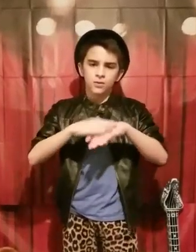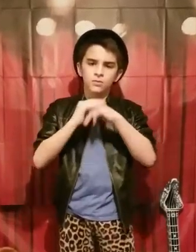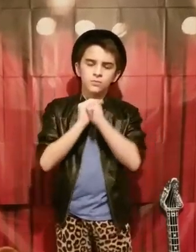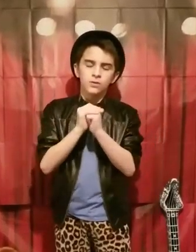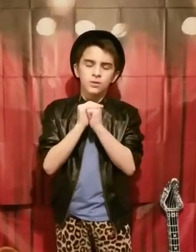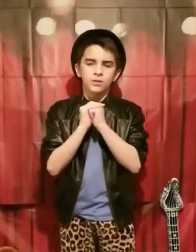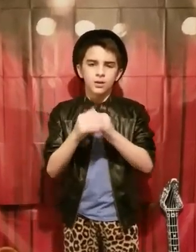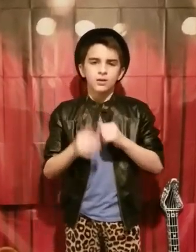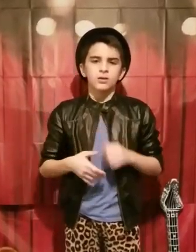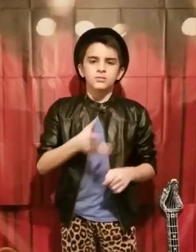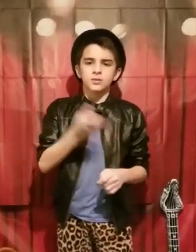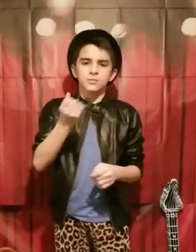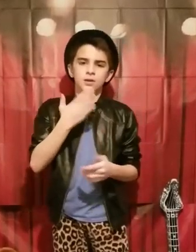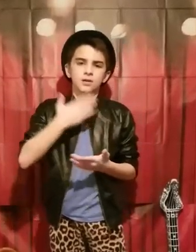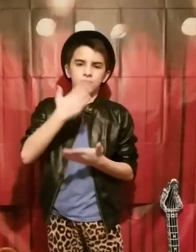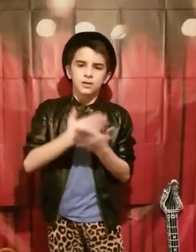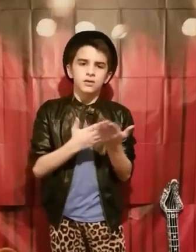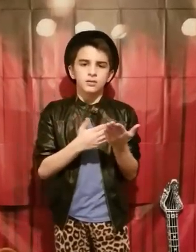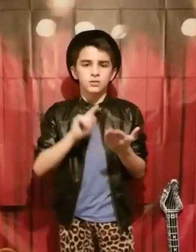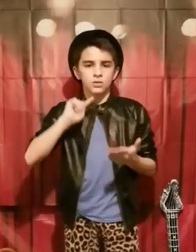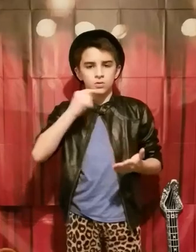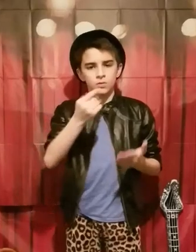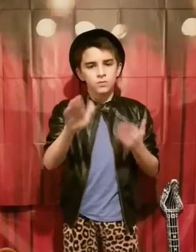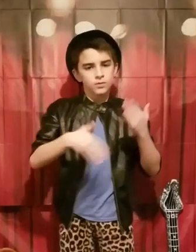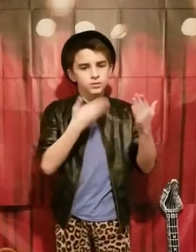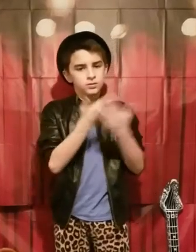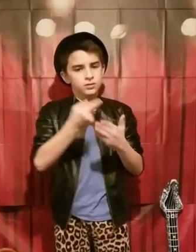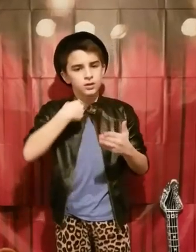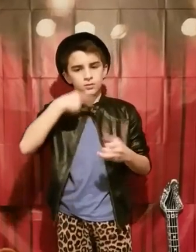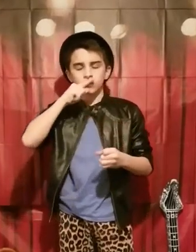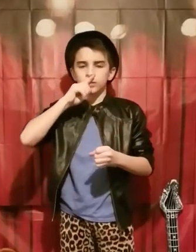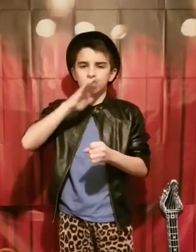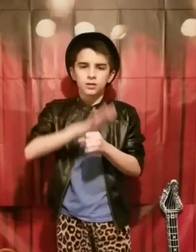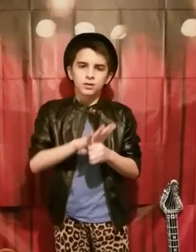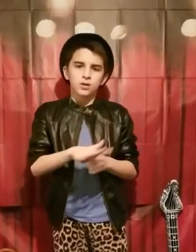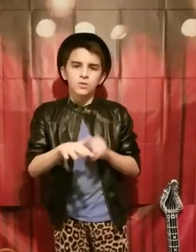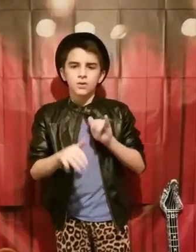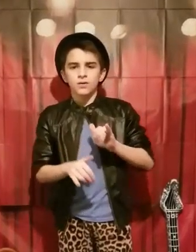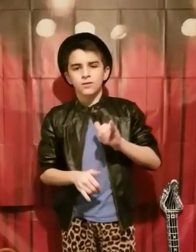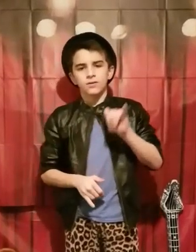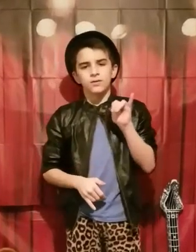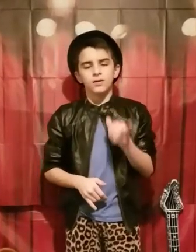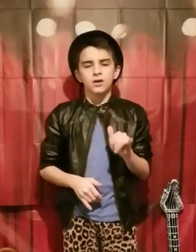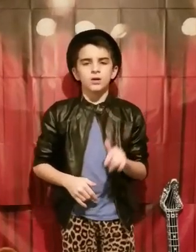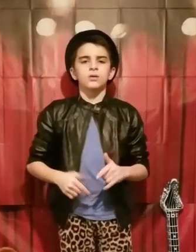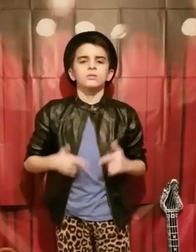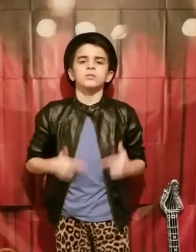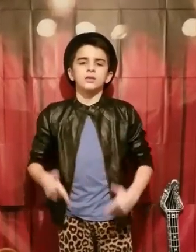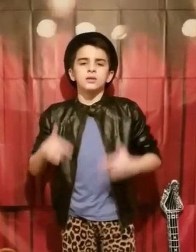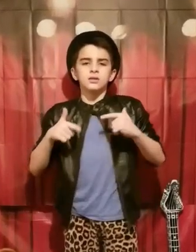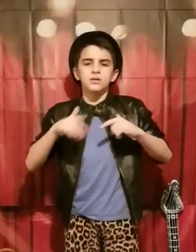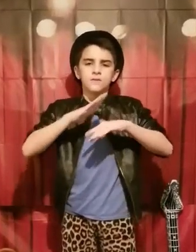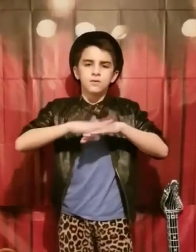on the left in my head. Everything in my sweat, I'm fine, living